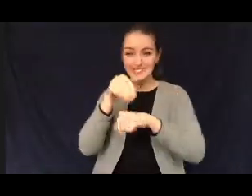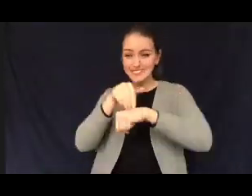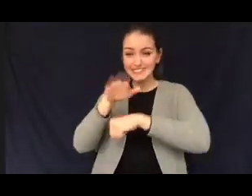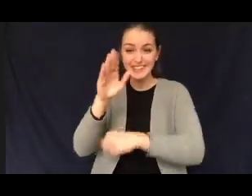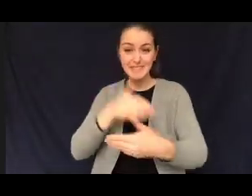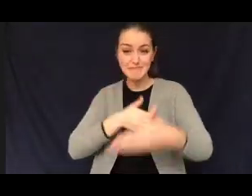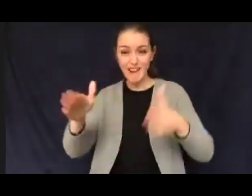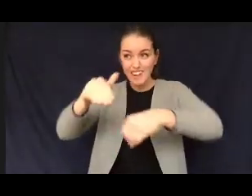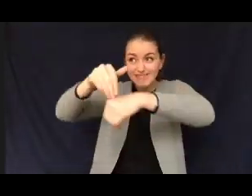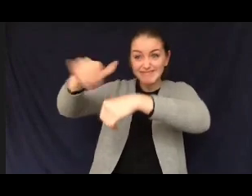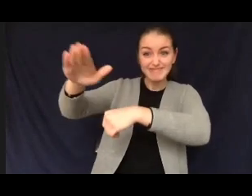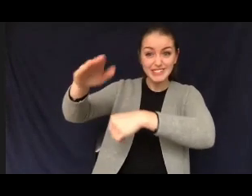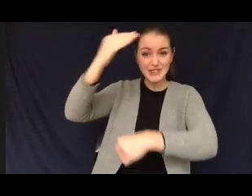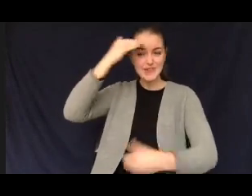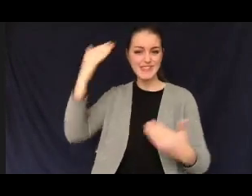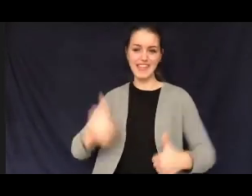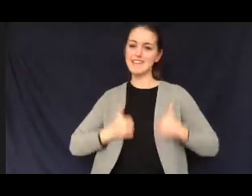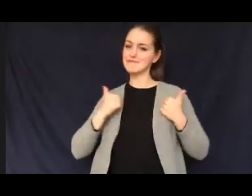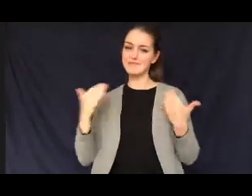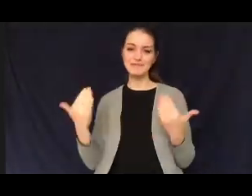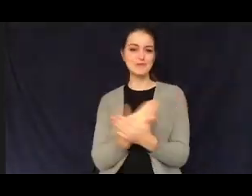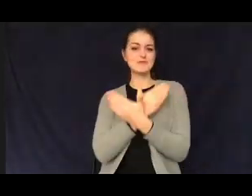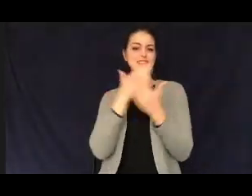was beginning all over again.